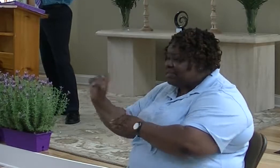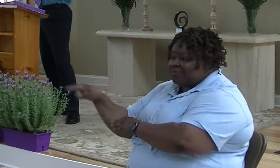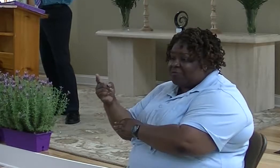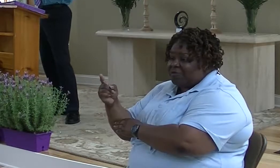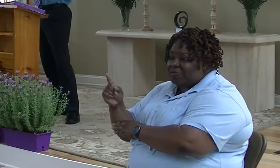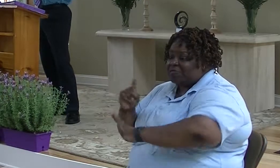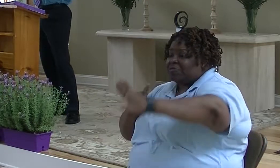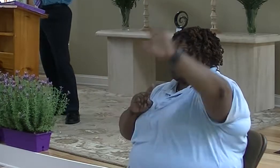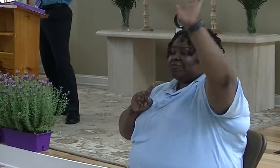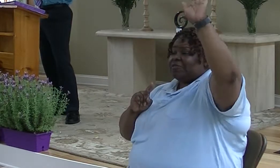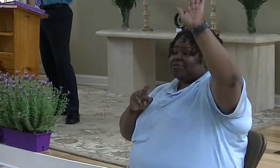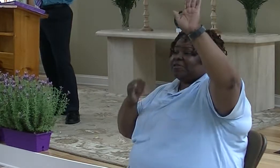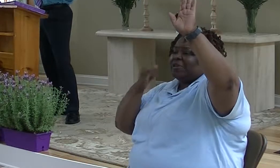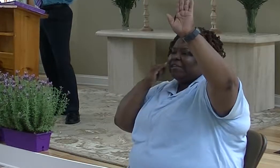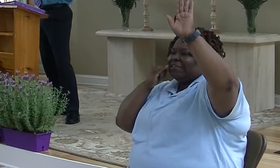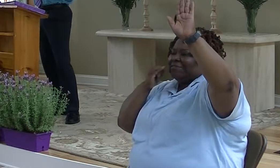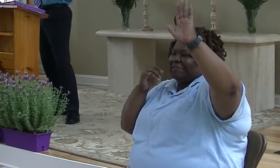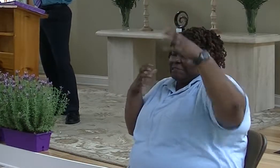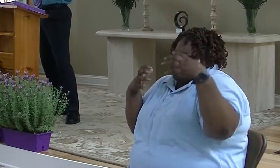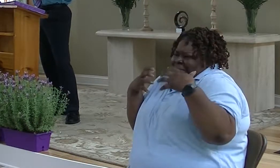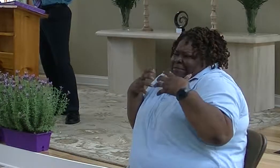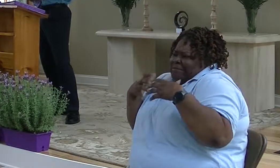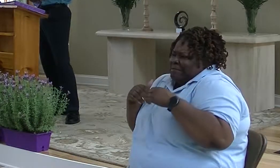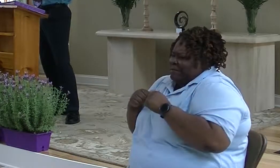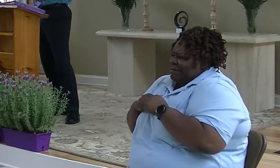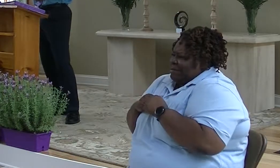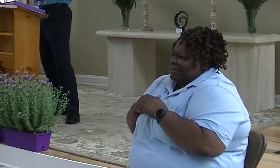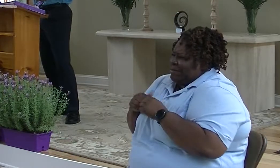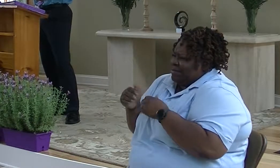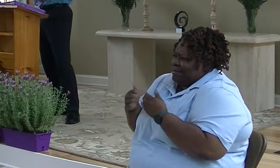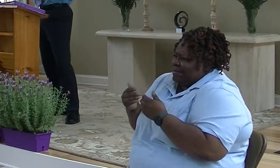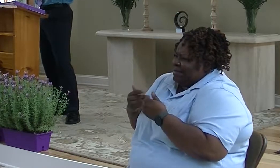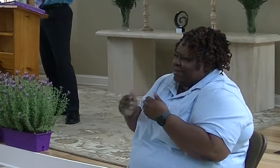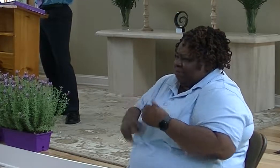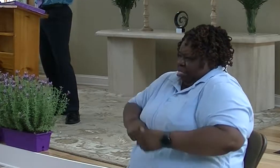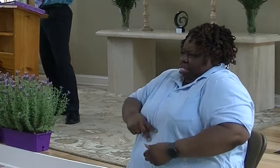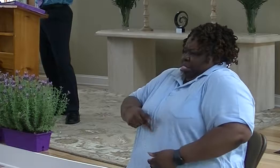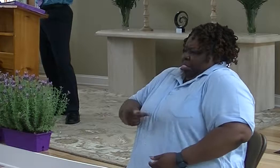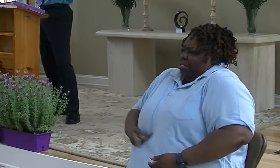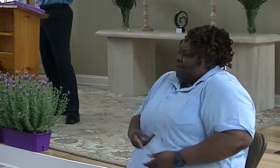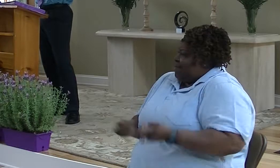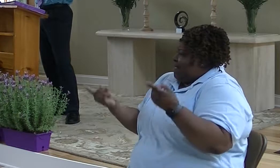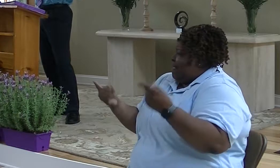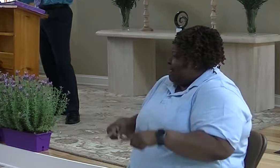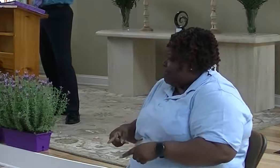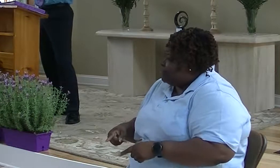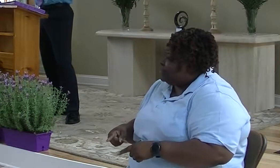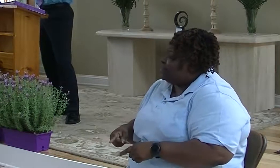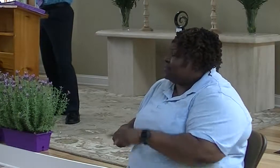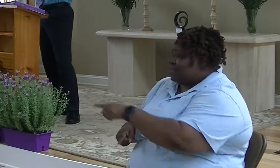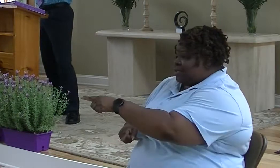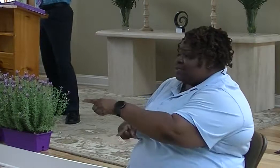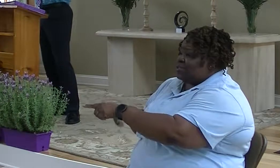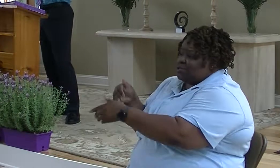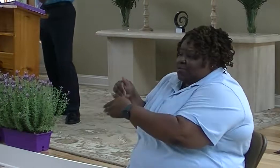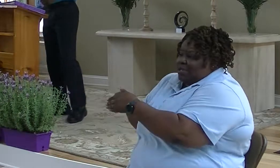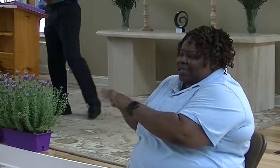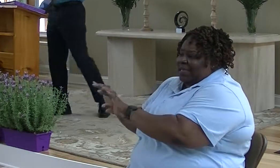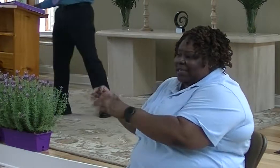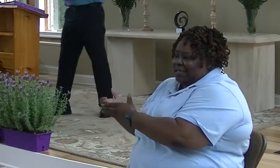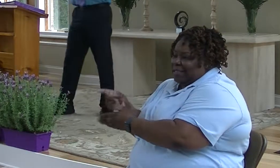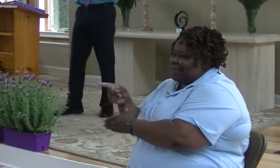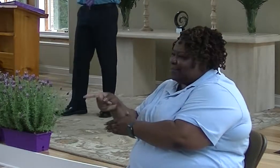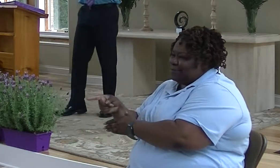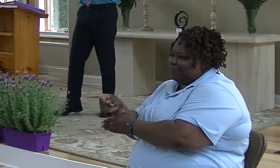hand if you're sort of on the squeamish side or you're easily upset stomachy kind of thing. Okay. But you were in class, so this doesn't count for